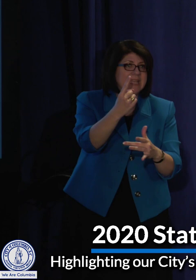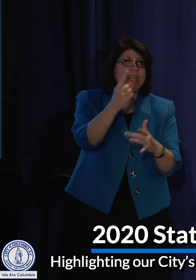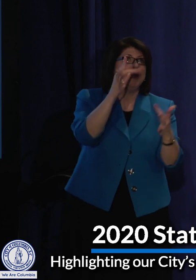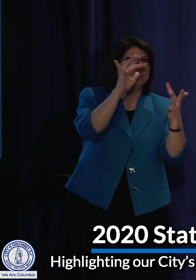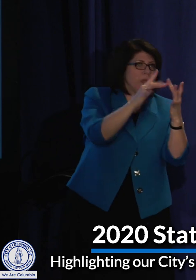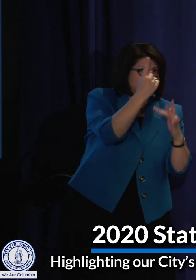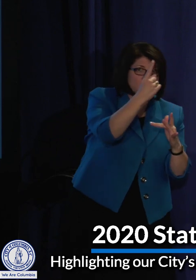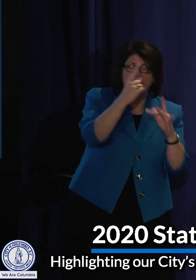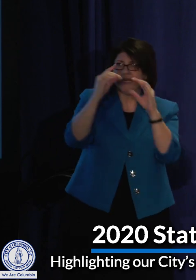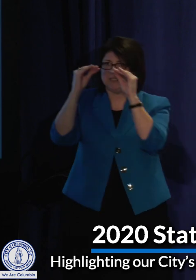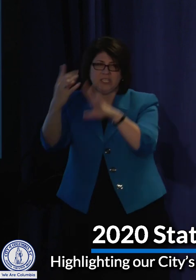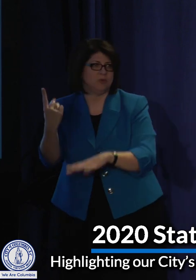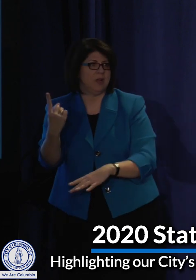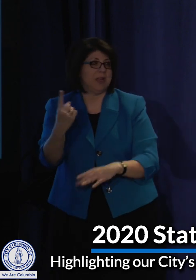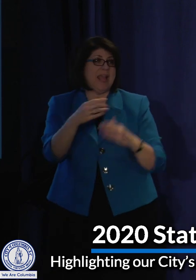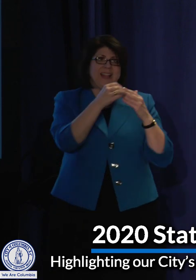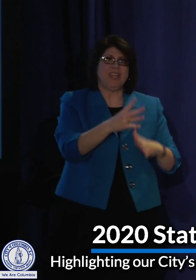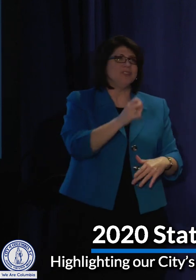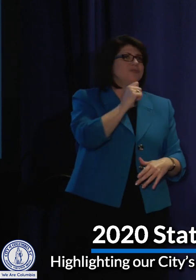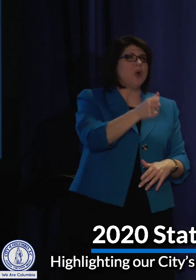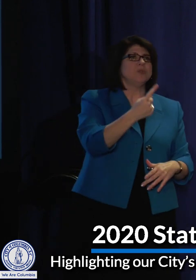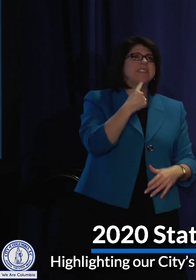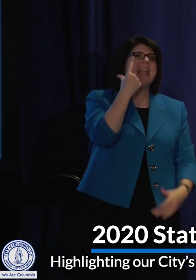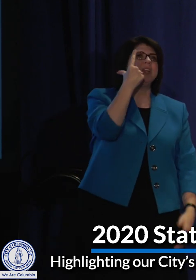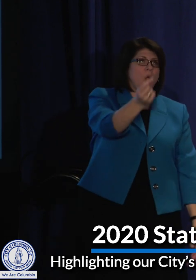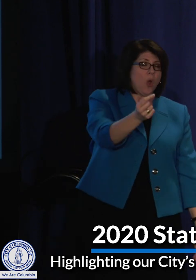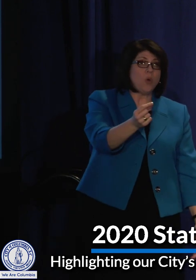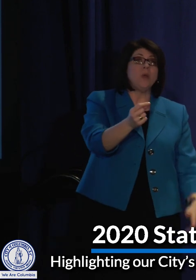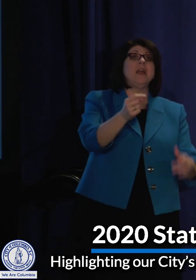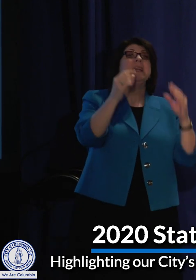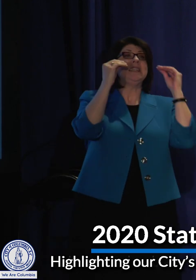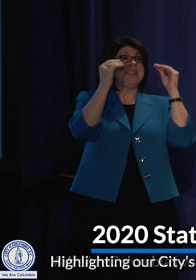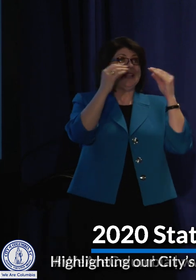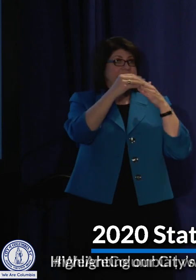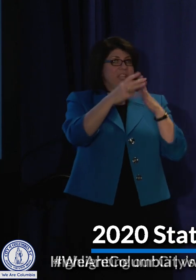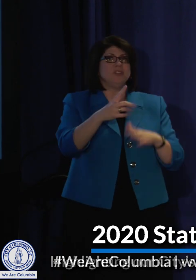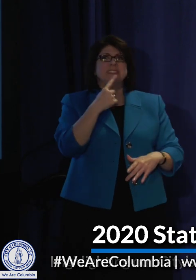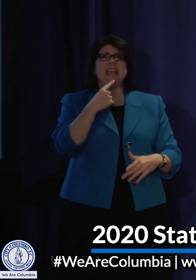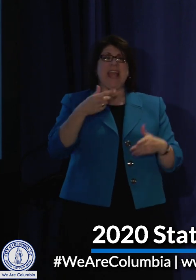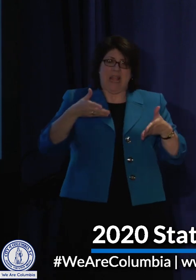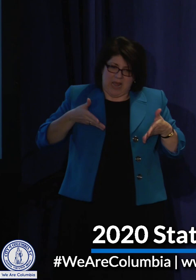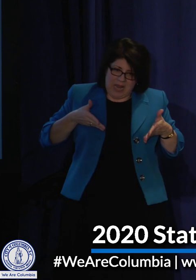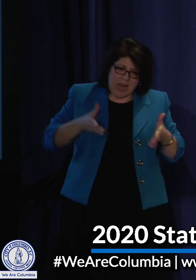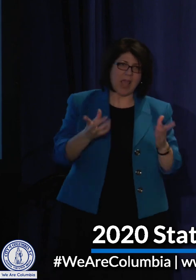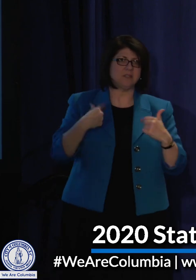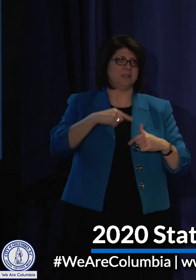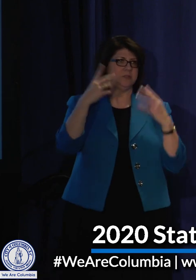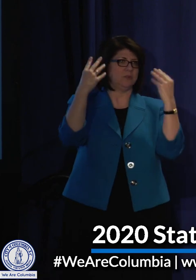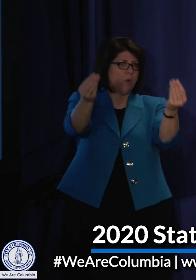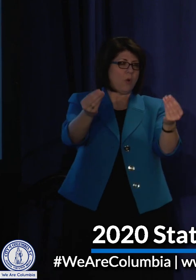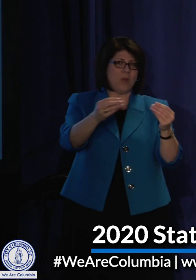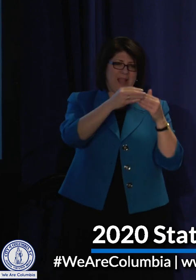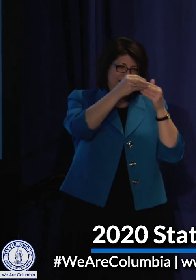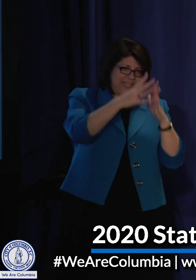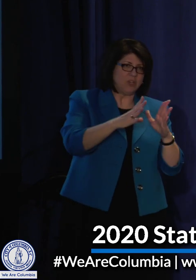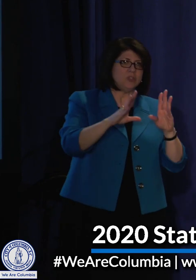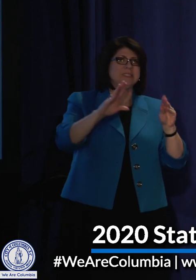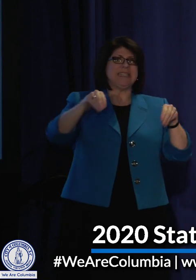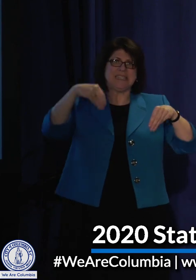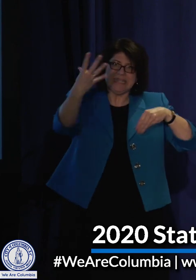that leaders don't say go, that leaders say let's go, because we learn by following. That leaders give their